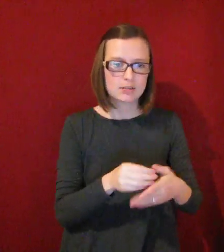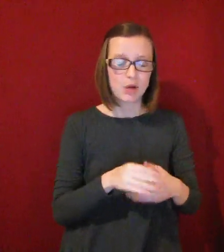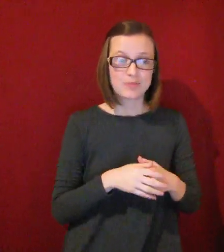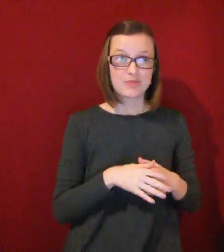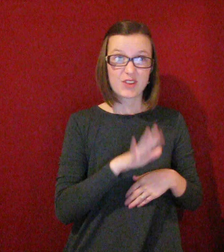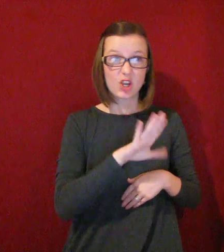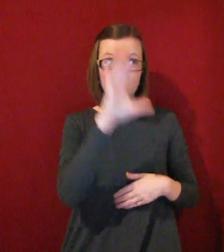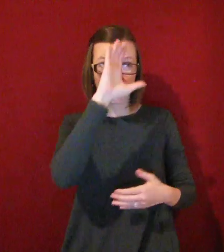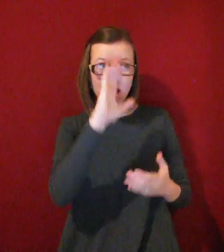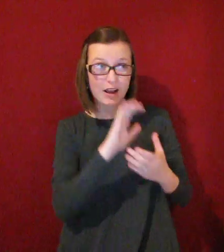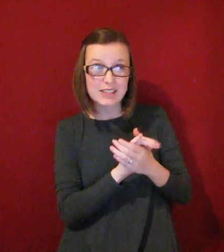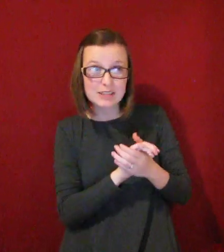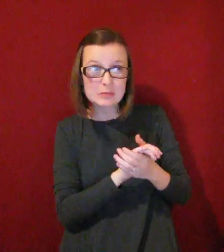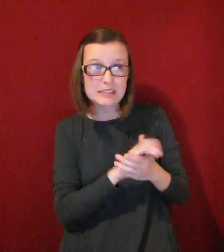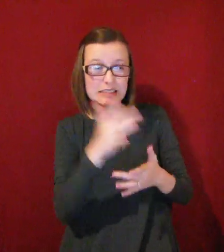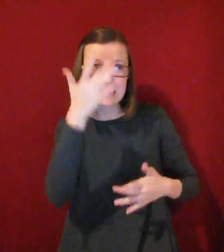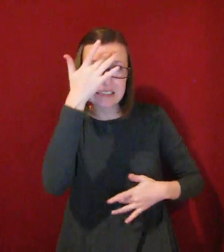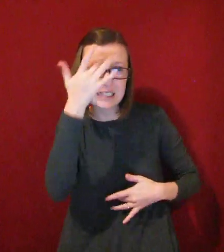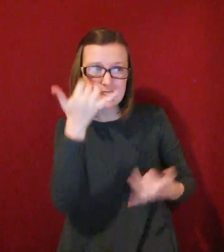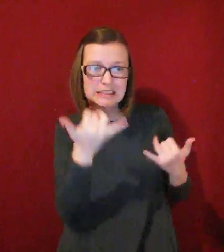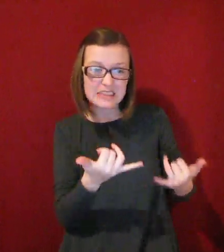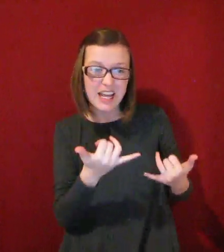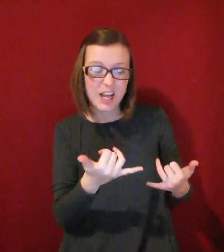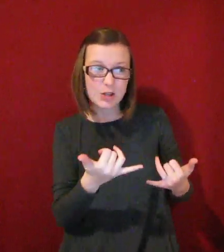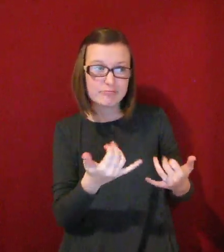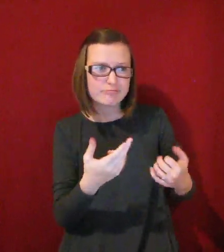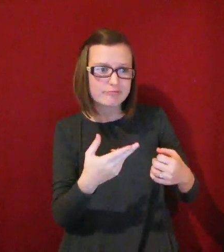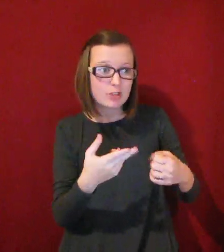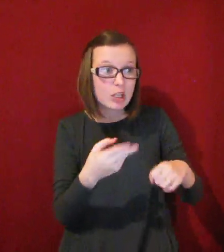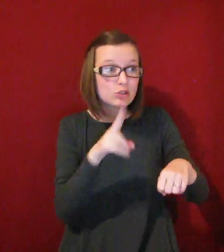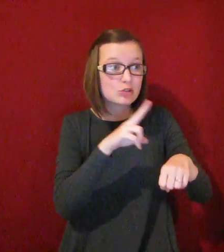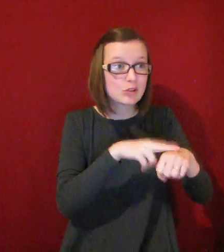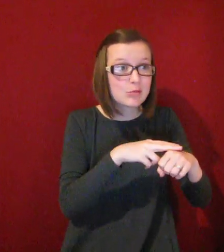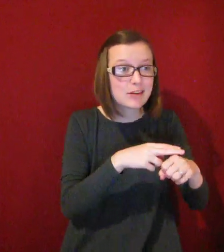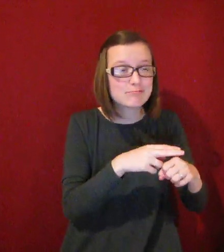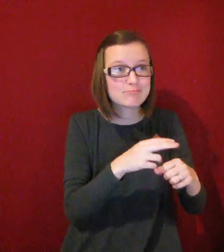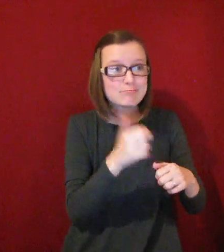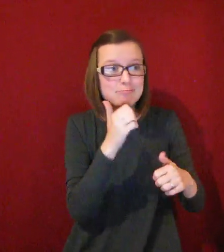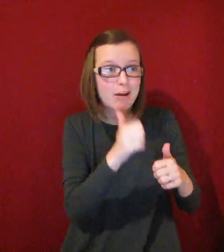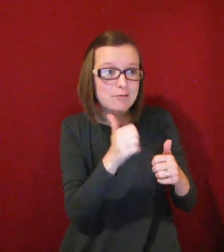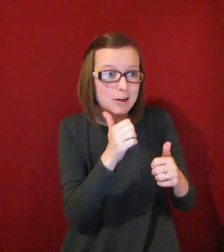he normally work, or is he just out of work for medical reasons right now?